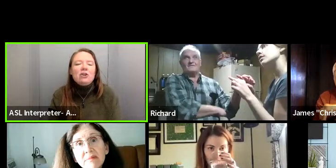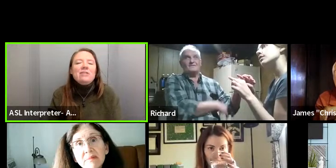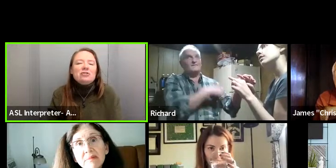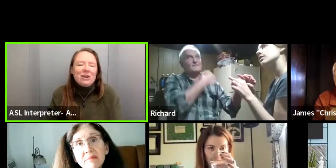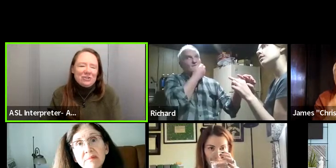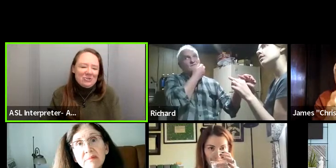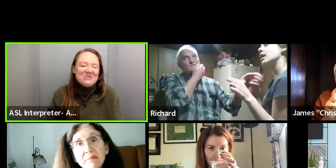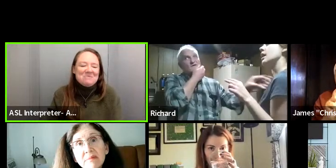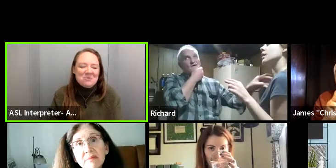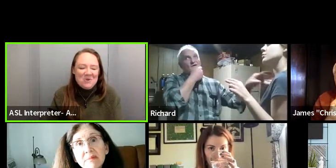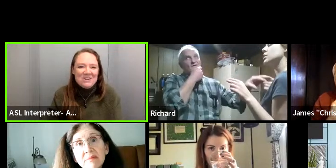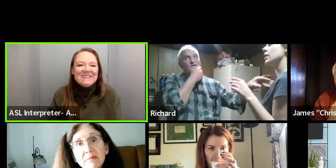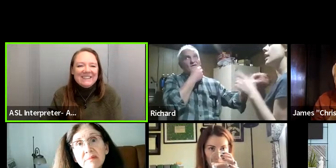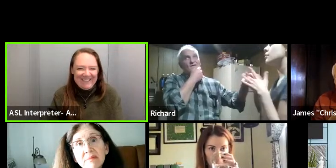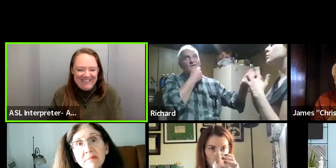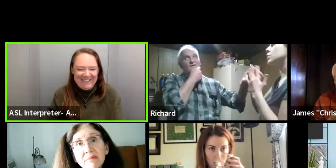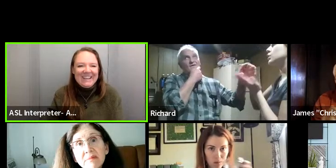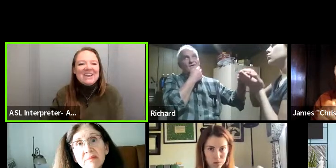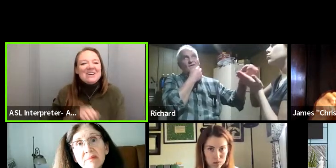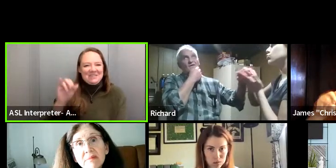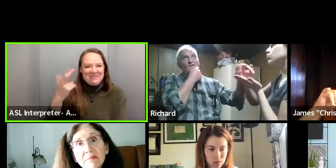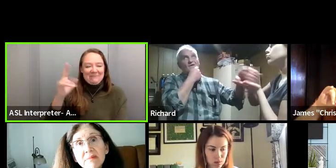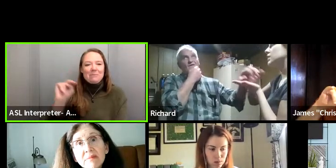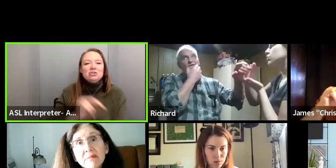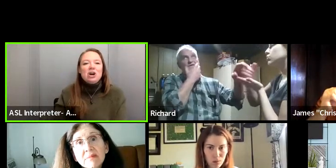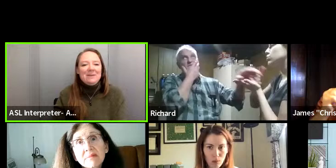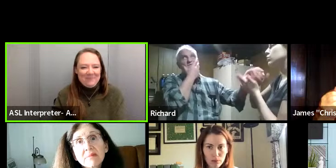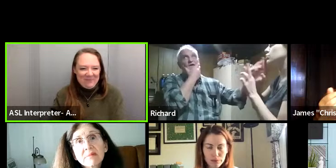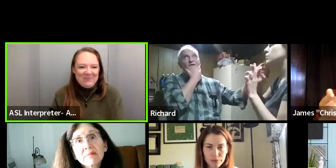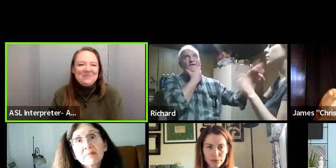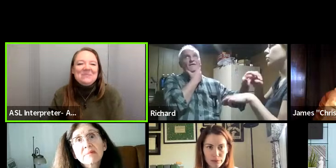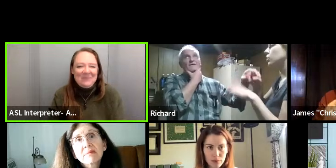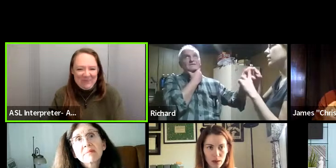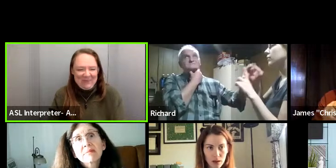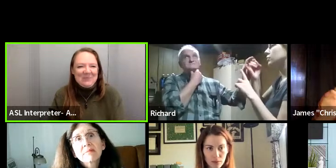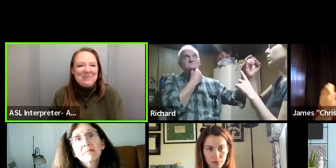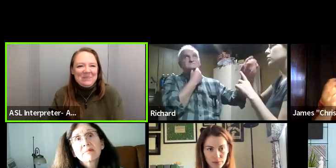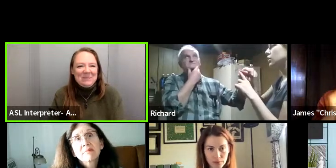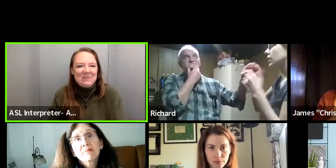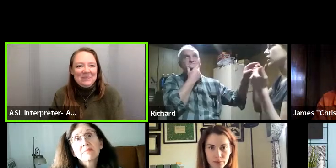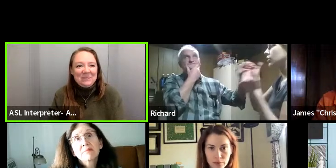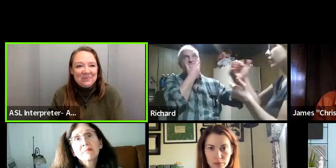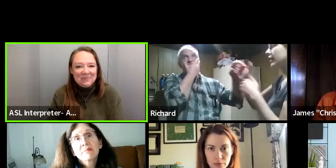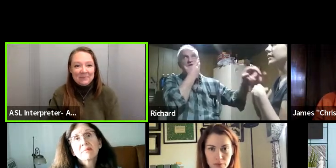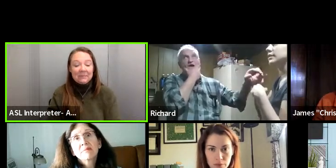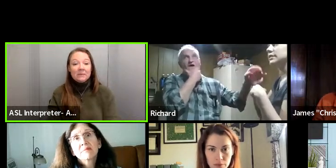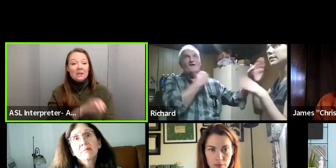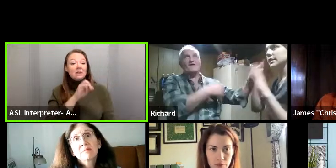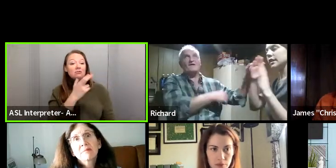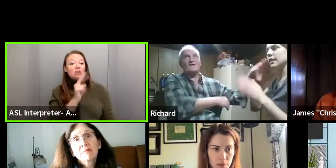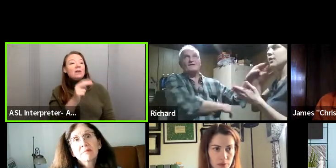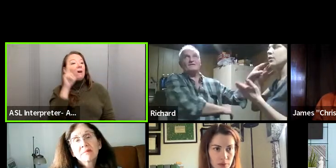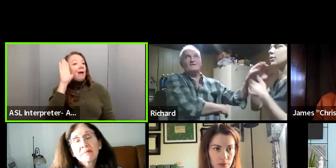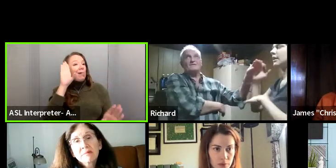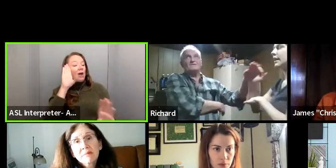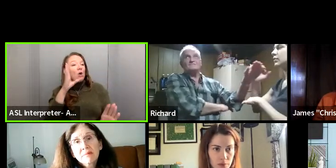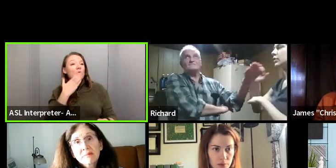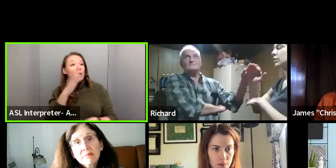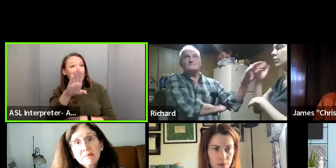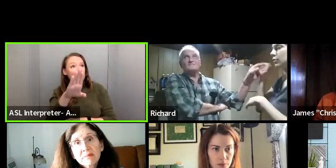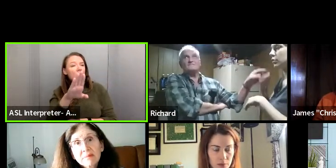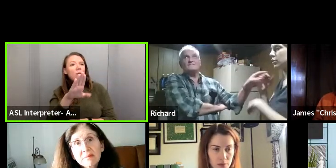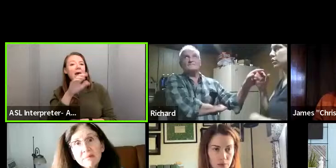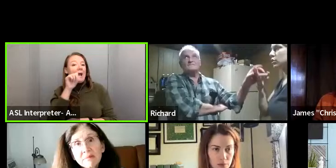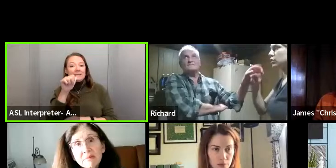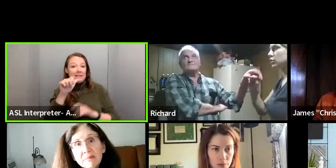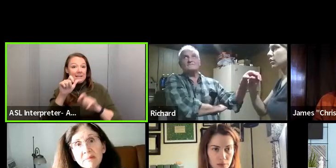I'm sorry, the treasurer's report from John. Okay, good afternoon, folks. I didn't send